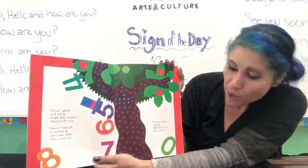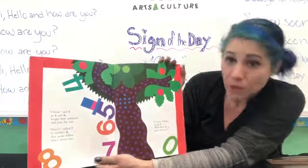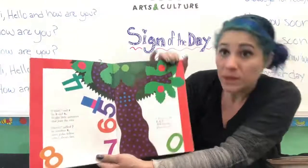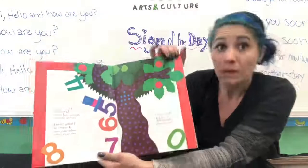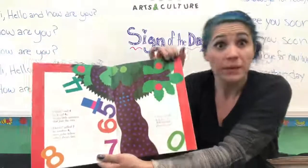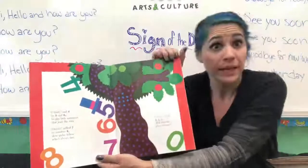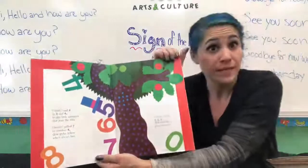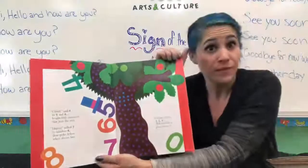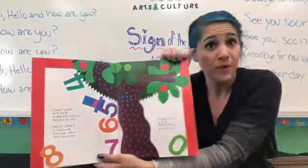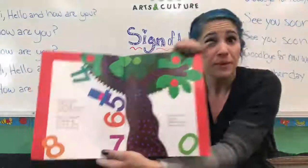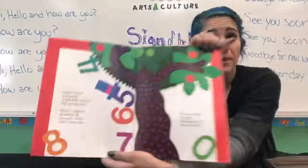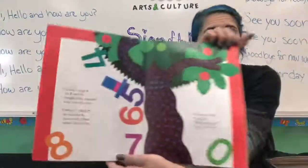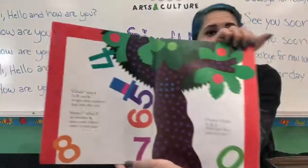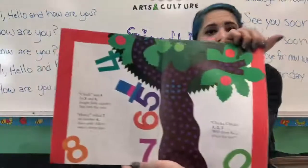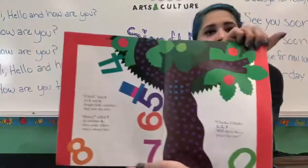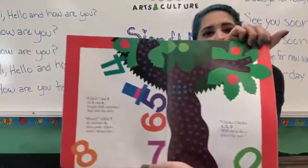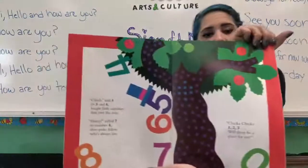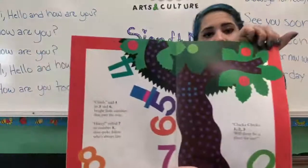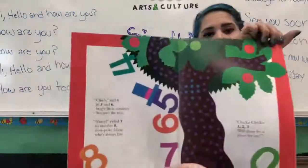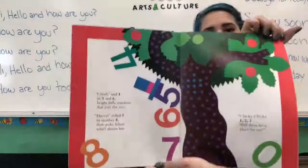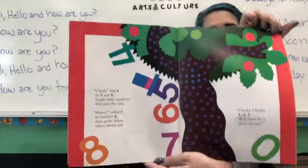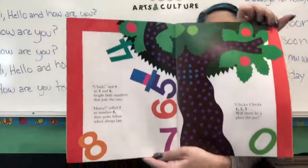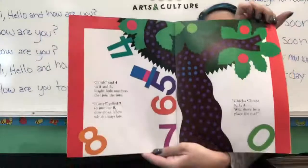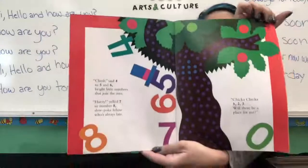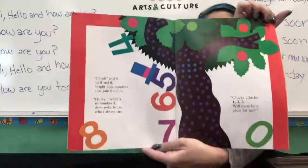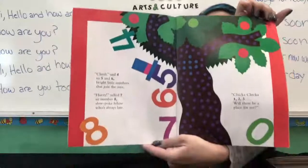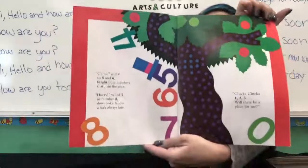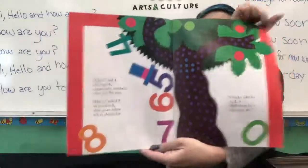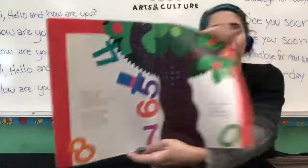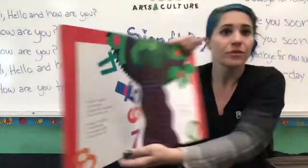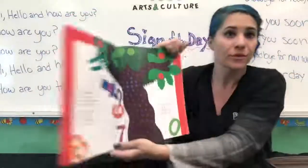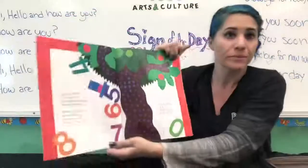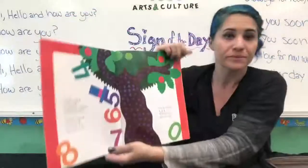there be a place for me? Look at all those numbers.